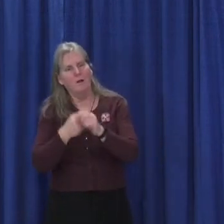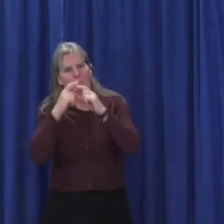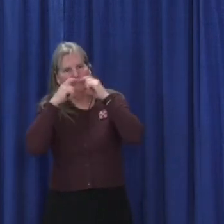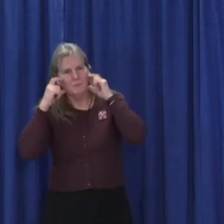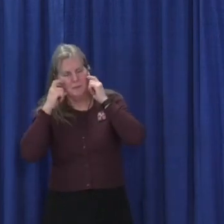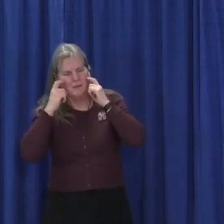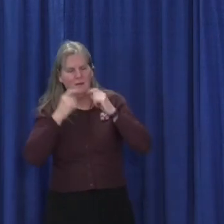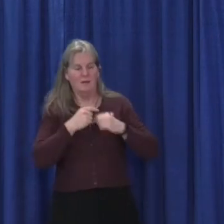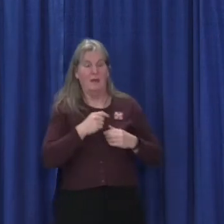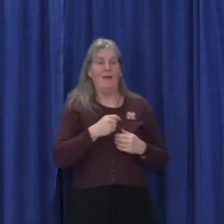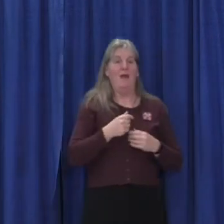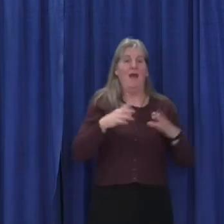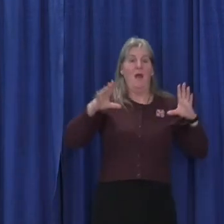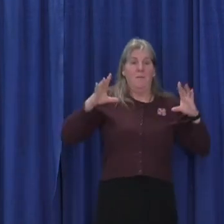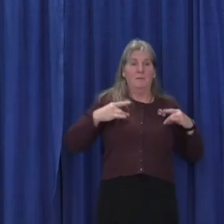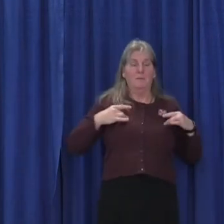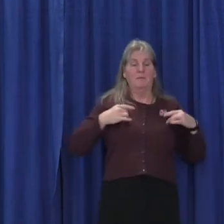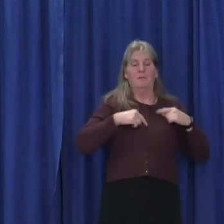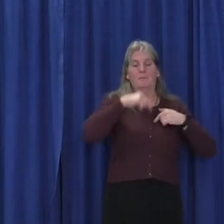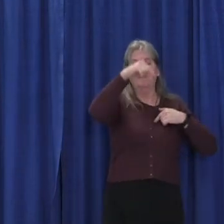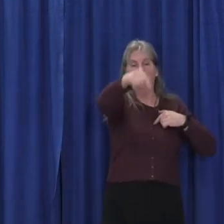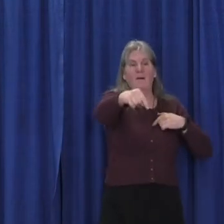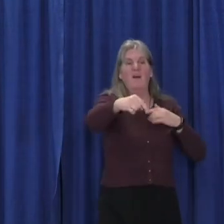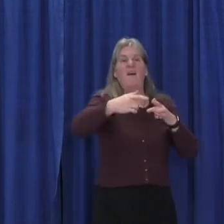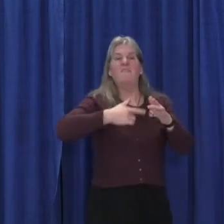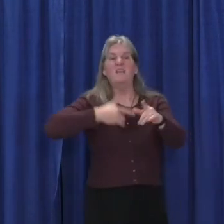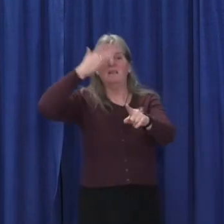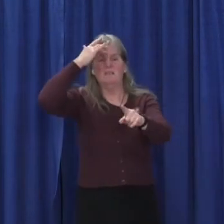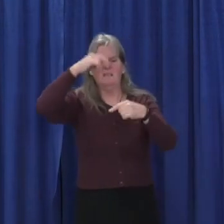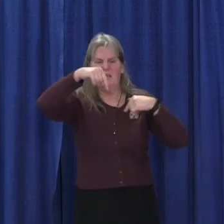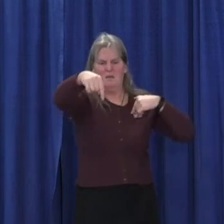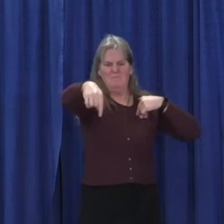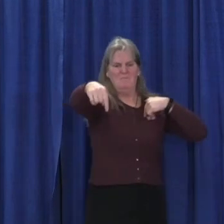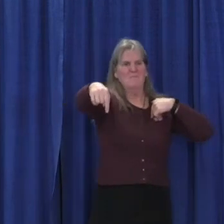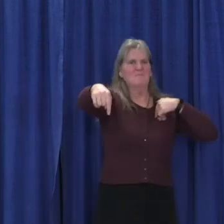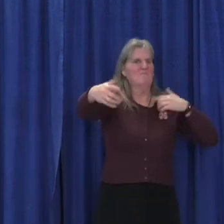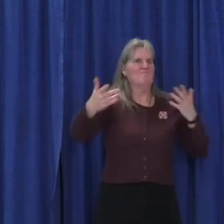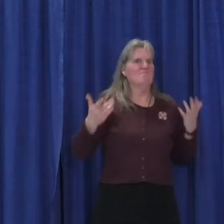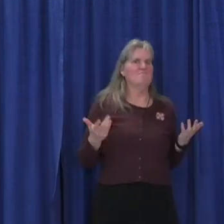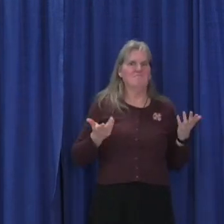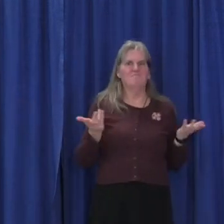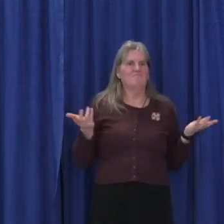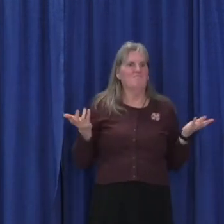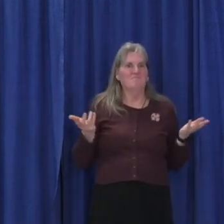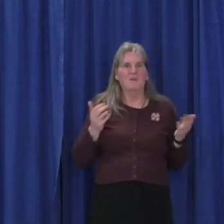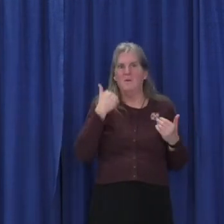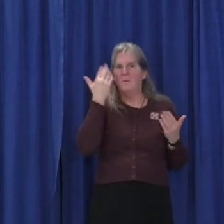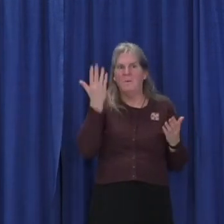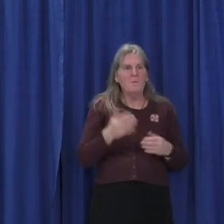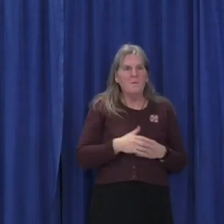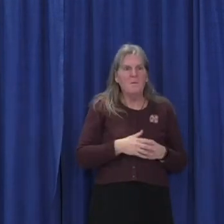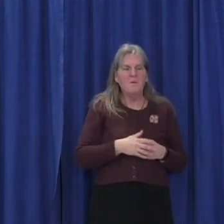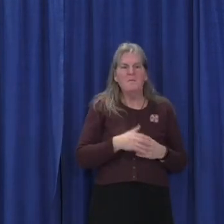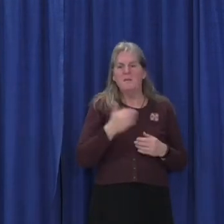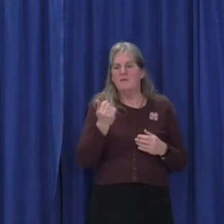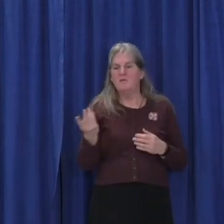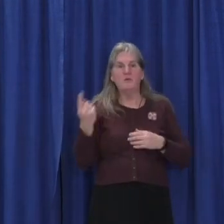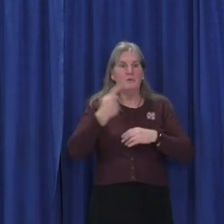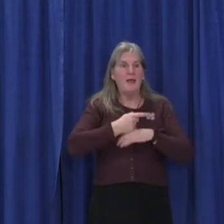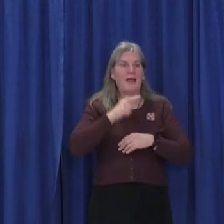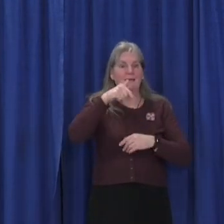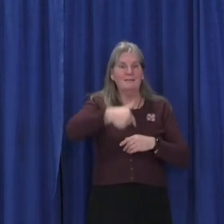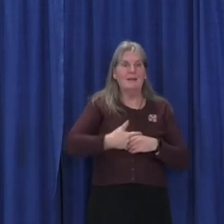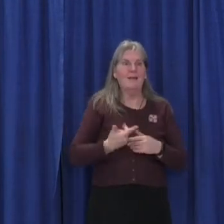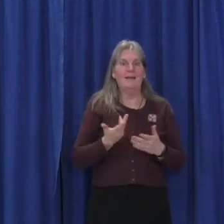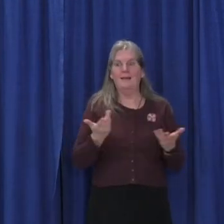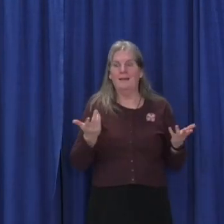period. Once they have symptoms, they may get better in a few days. And during that period